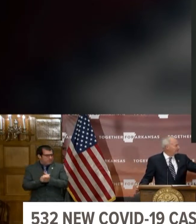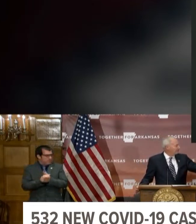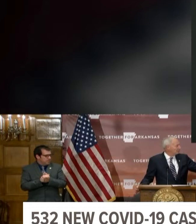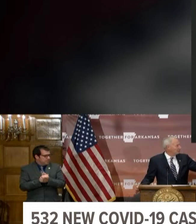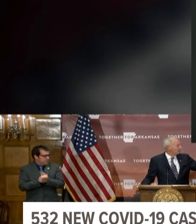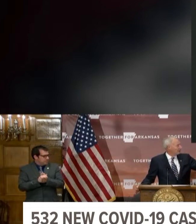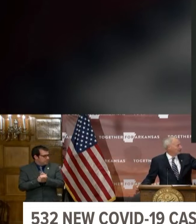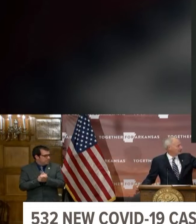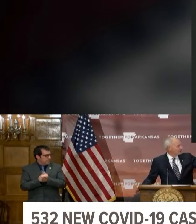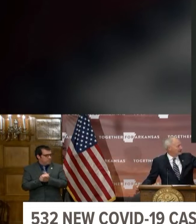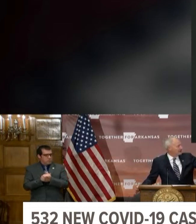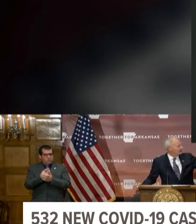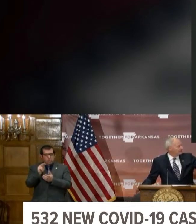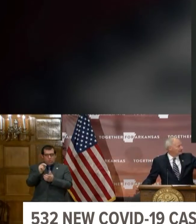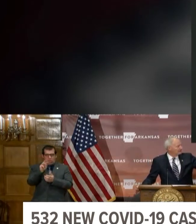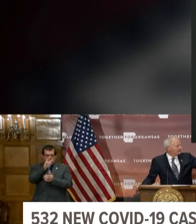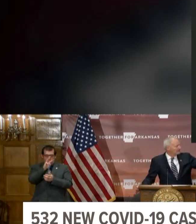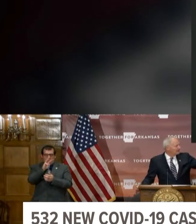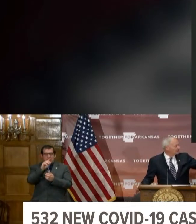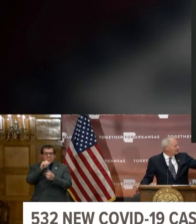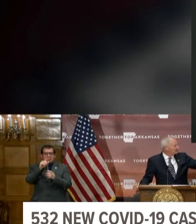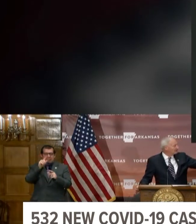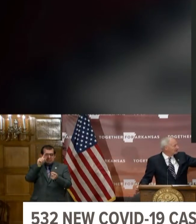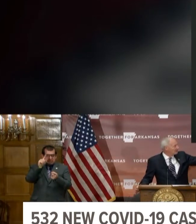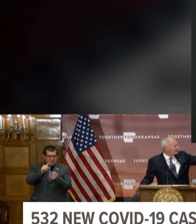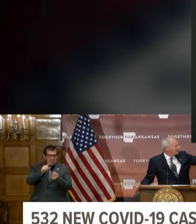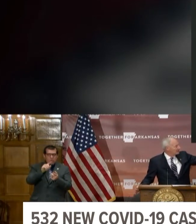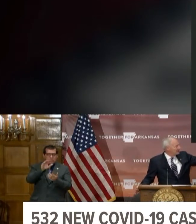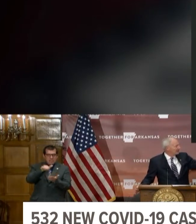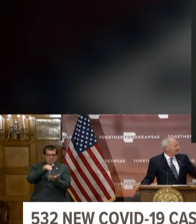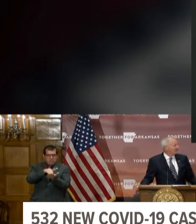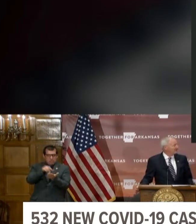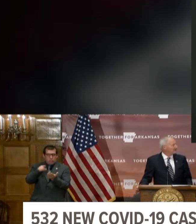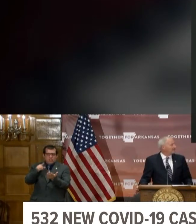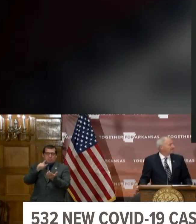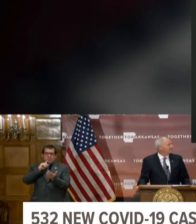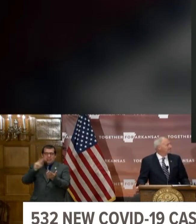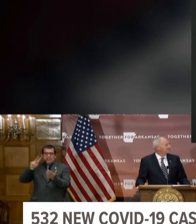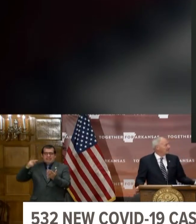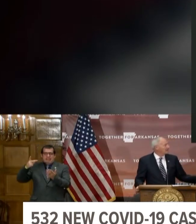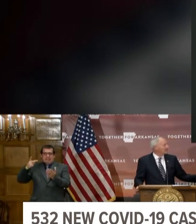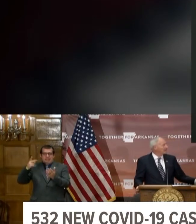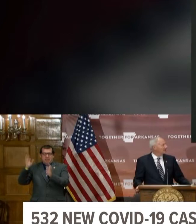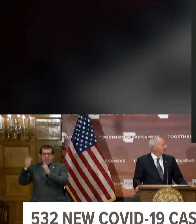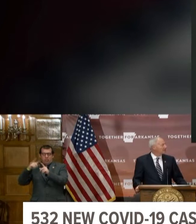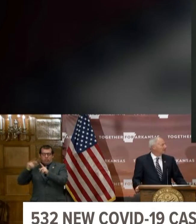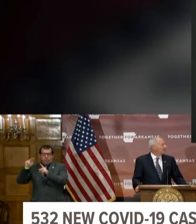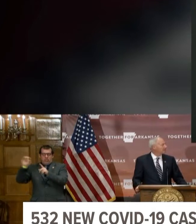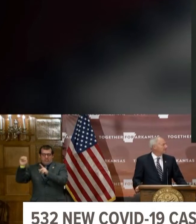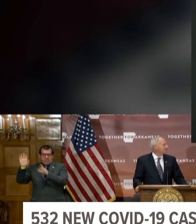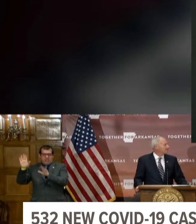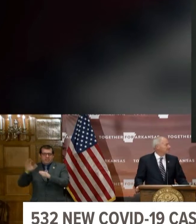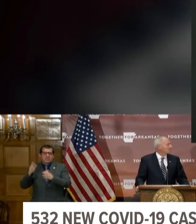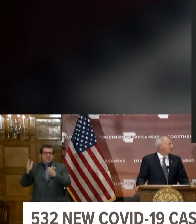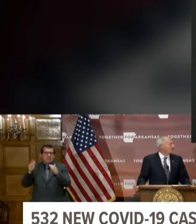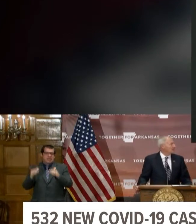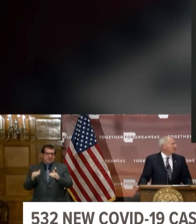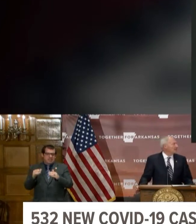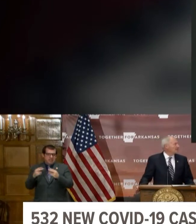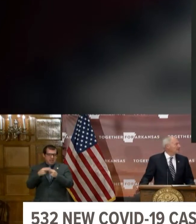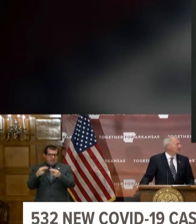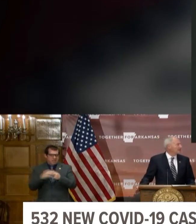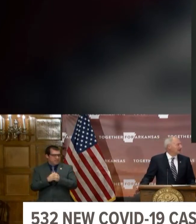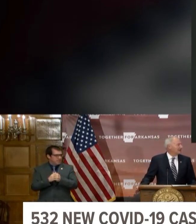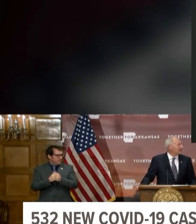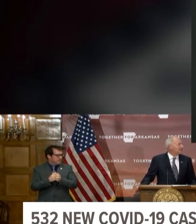the Northwest is down, Central is the second highest. Let's go to the next one.